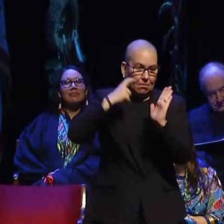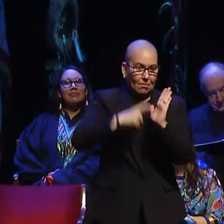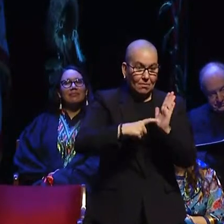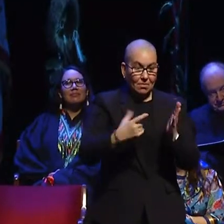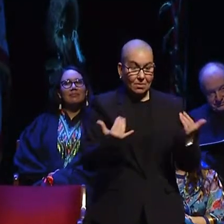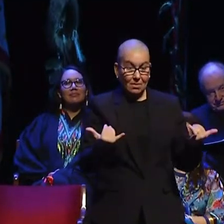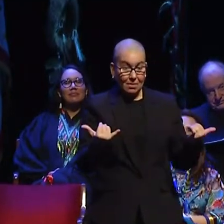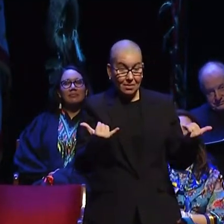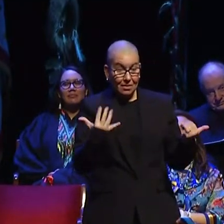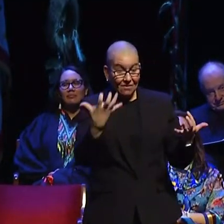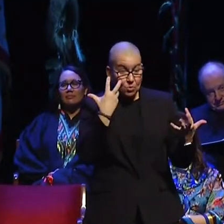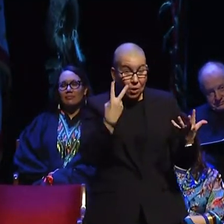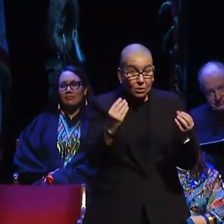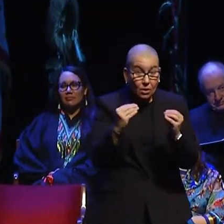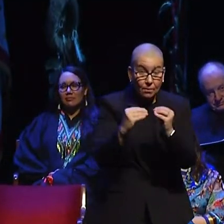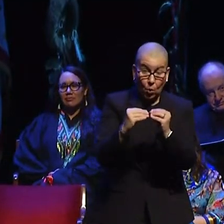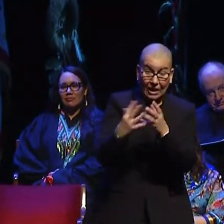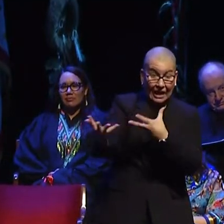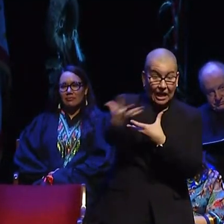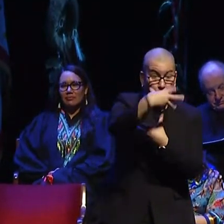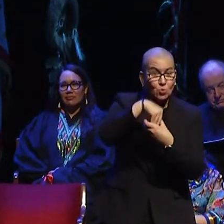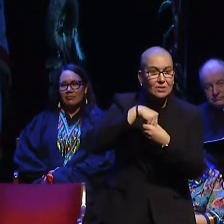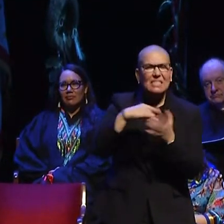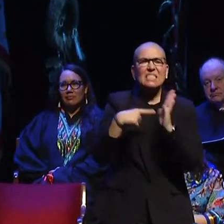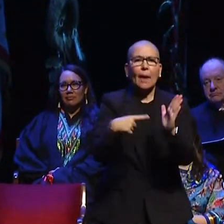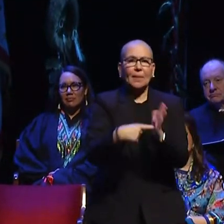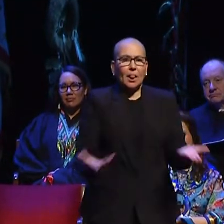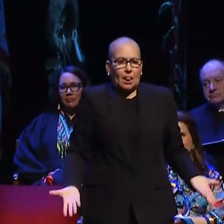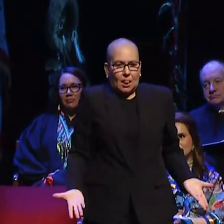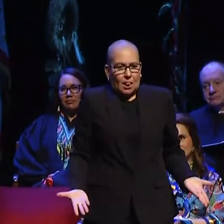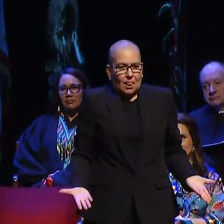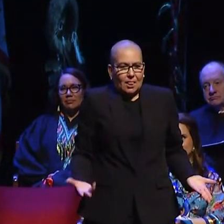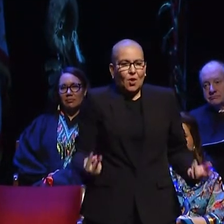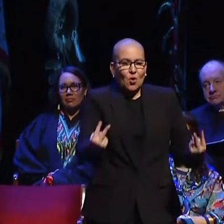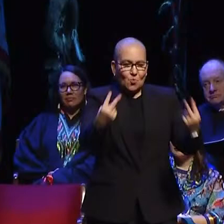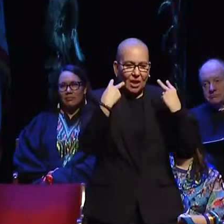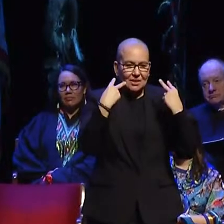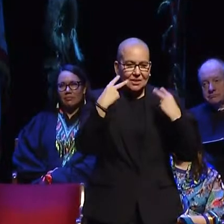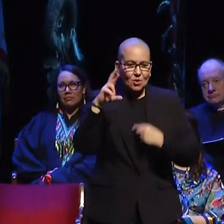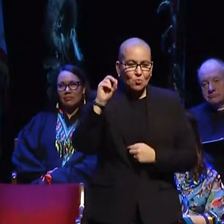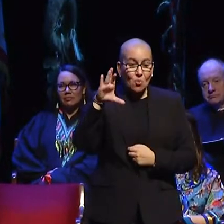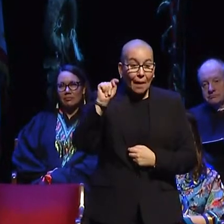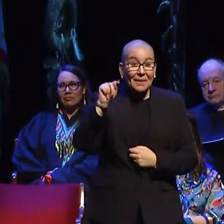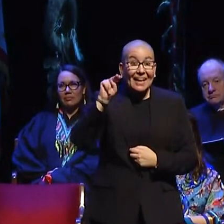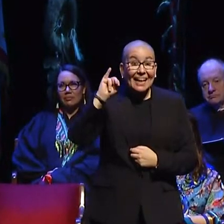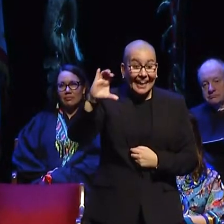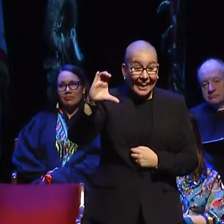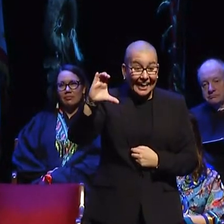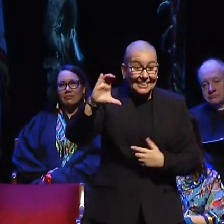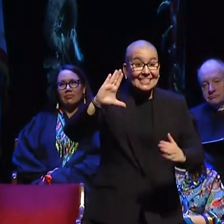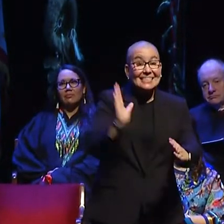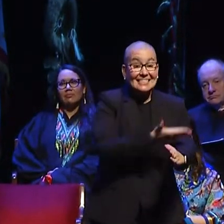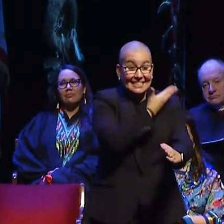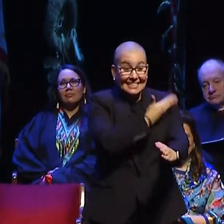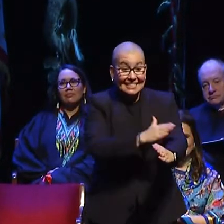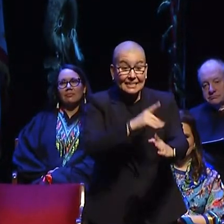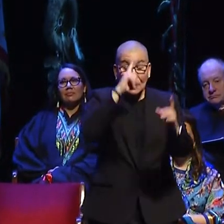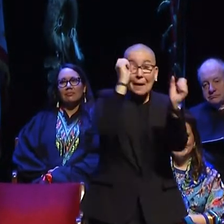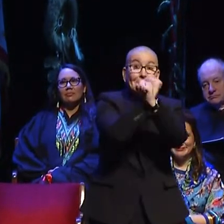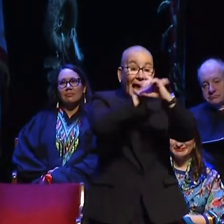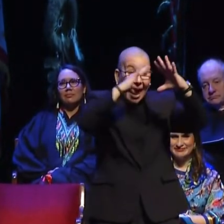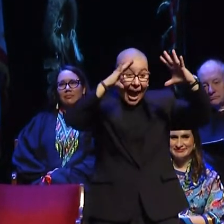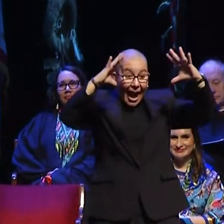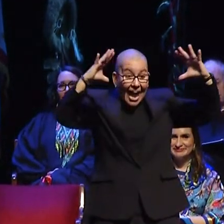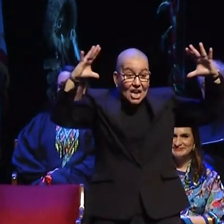see inclusion modeled for you, watch Robert and Nick sing Imagine to you, and all Minnesotans feel that